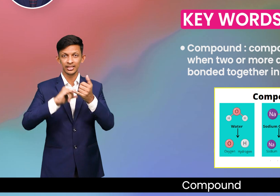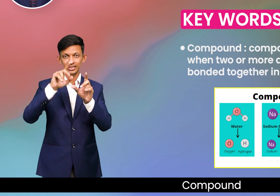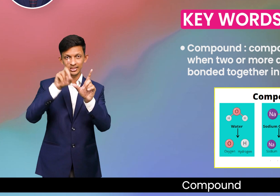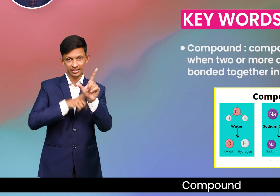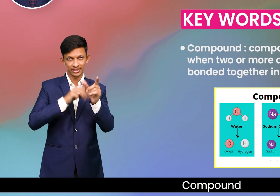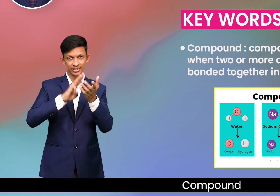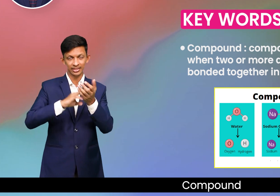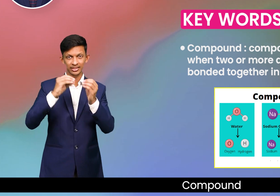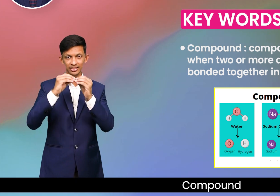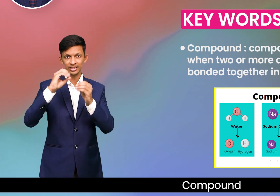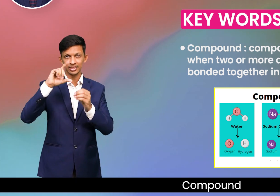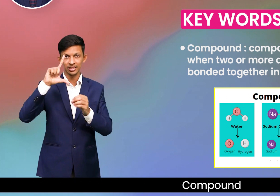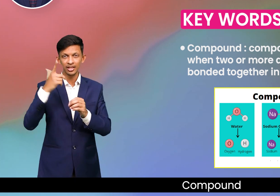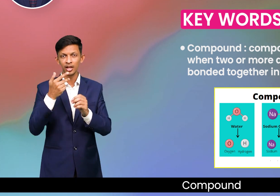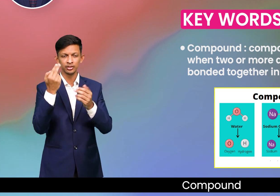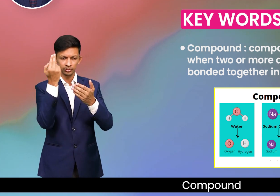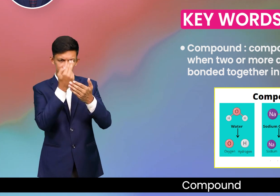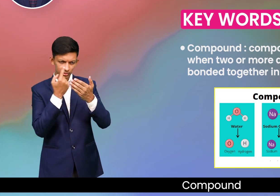compound.